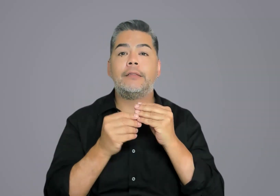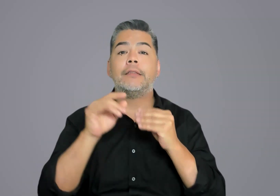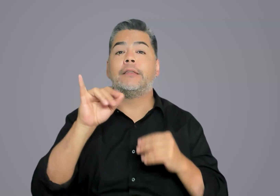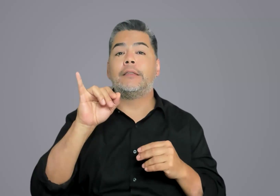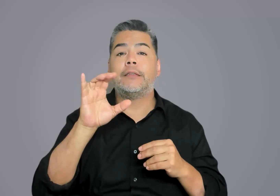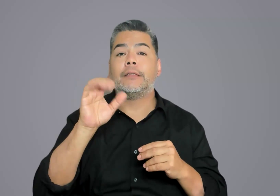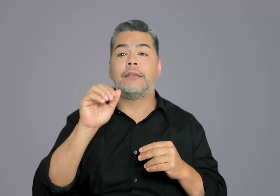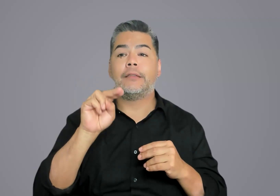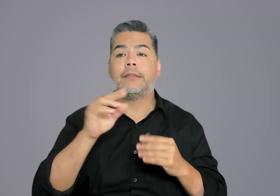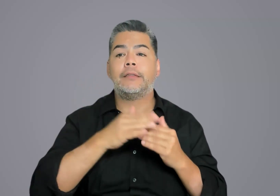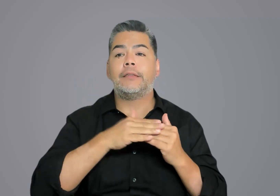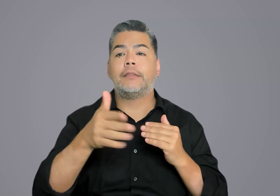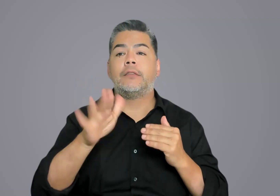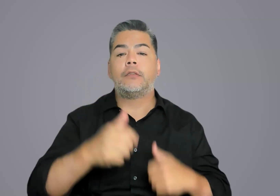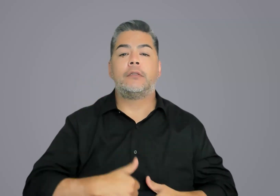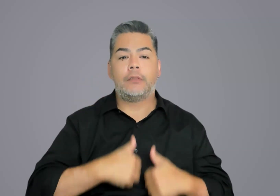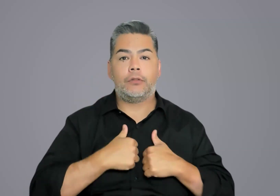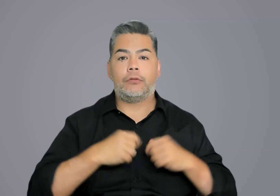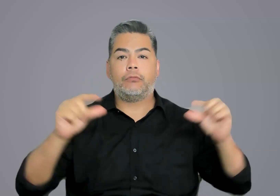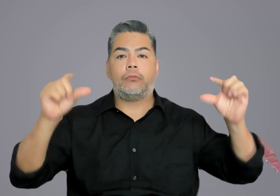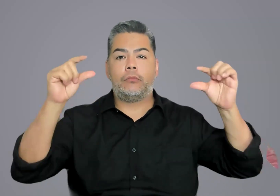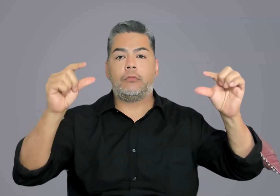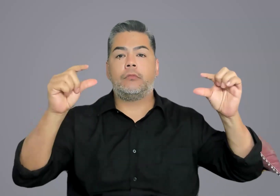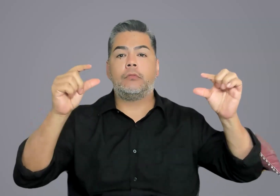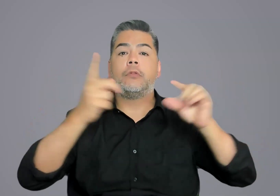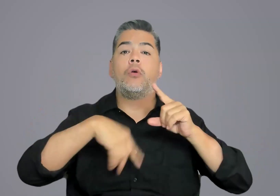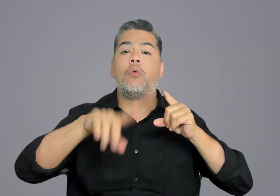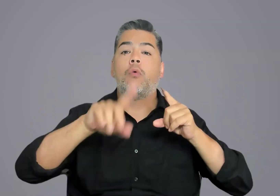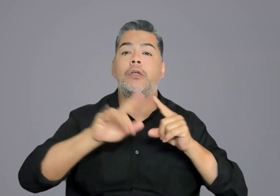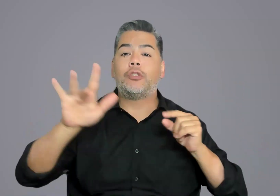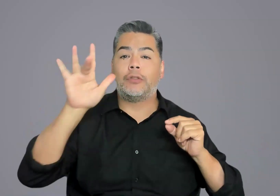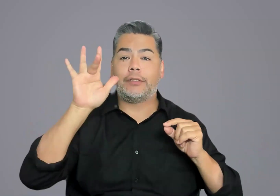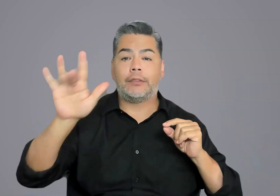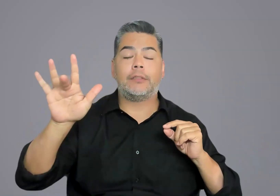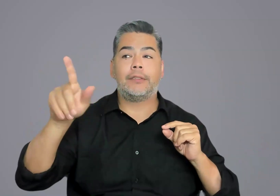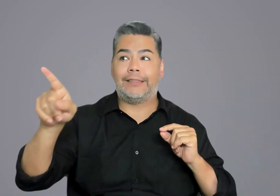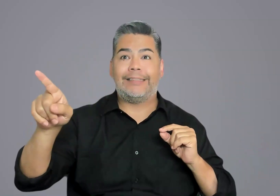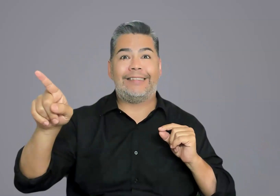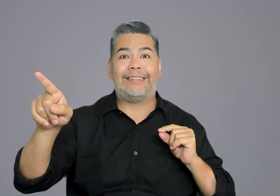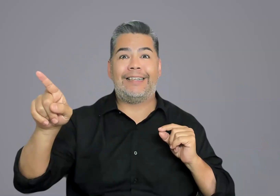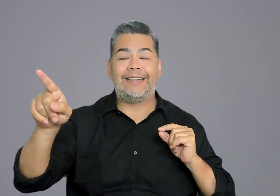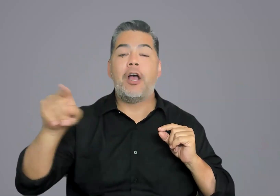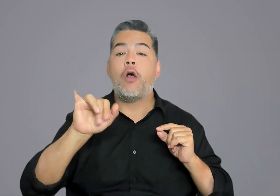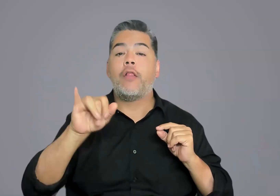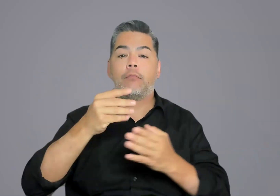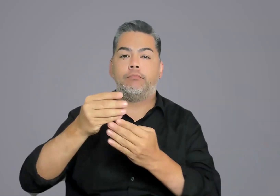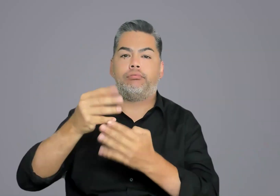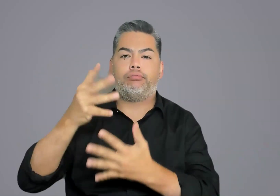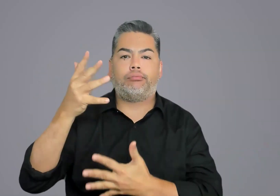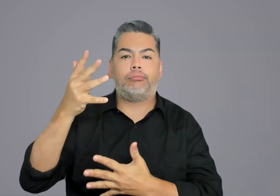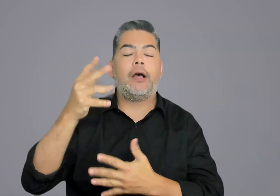next to your address bar, and when you click on that icon, it lists out